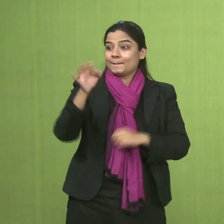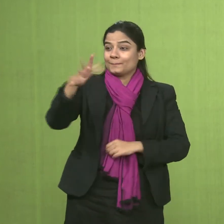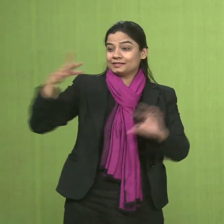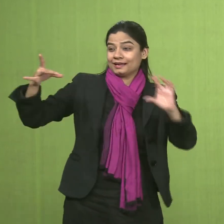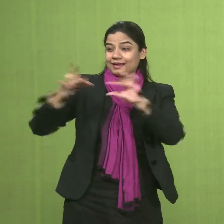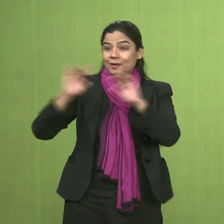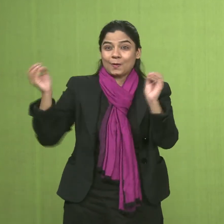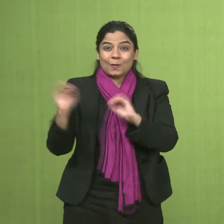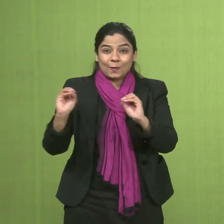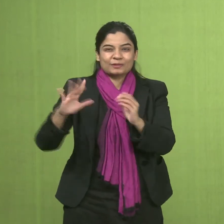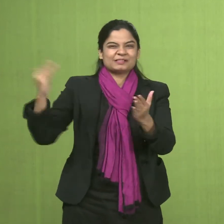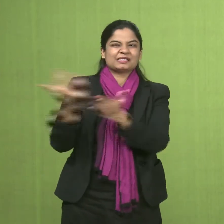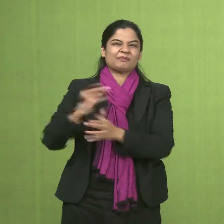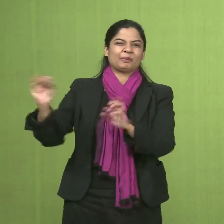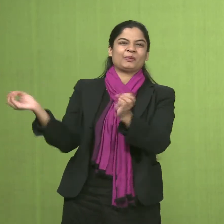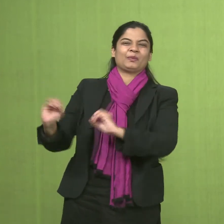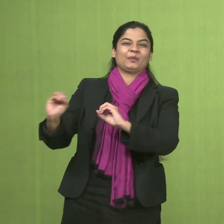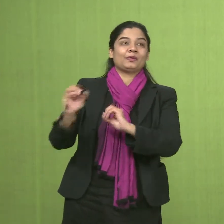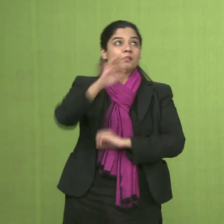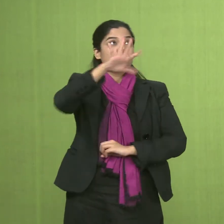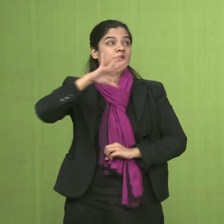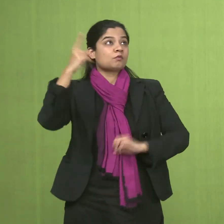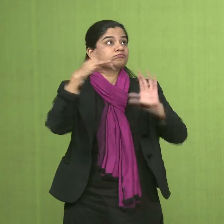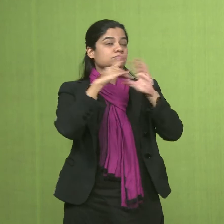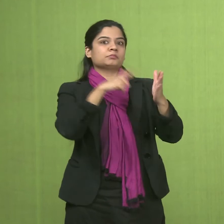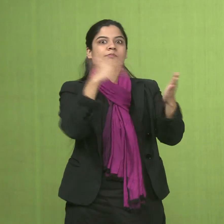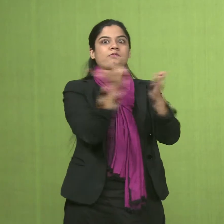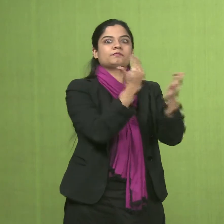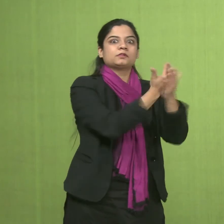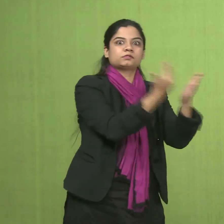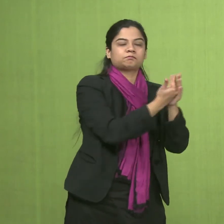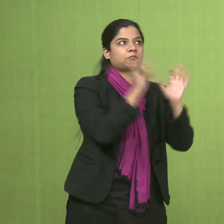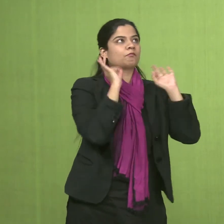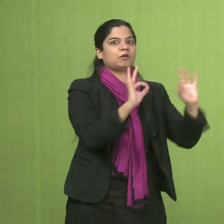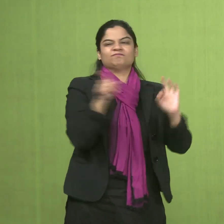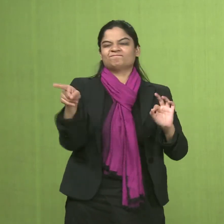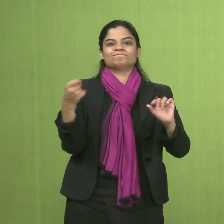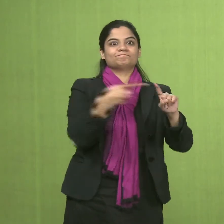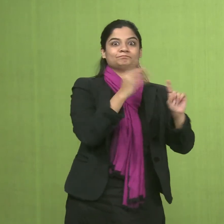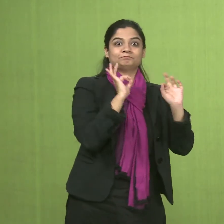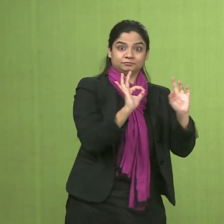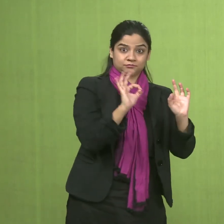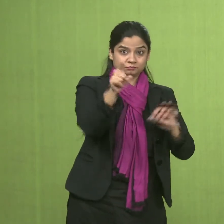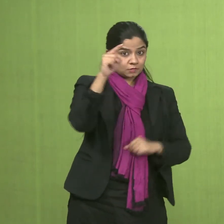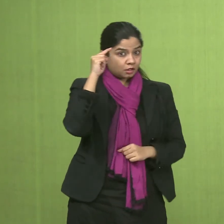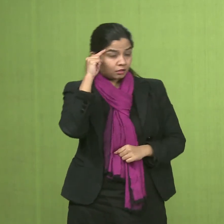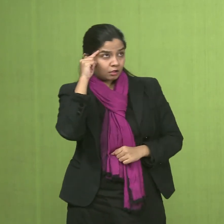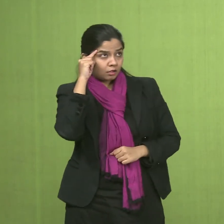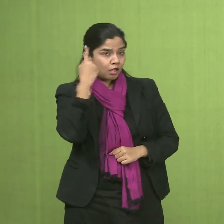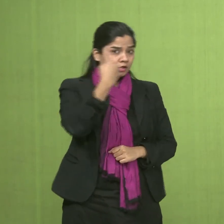The non-electrical ones are not labor saving. Only electrical ones are labor saving. Do you think that's